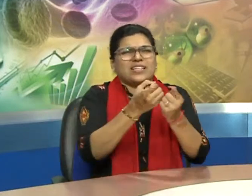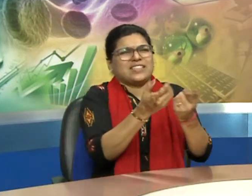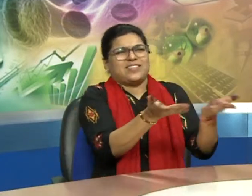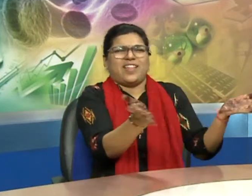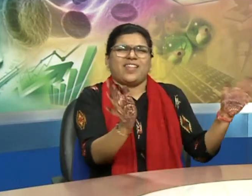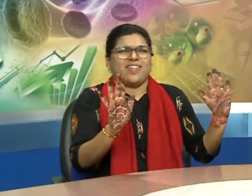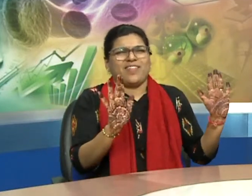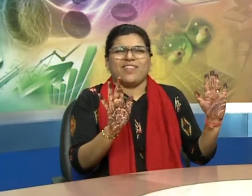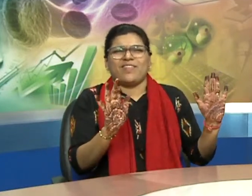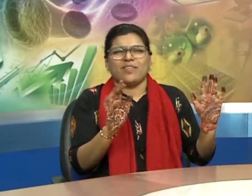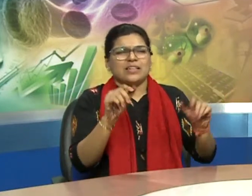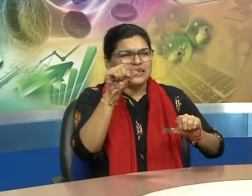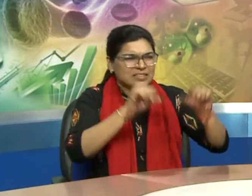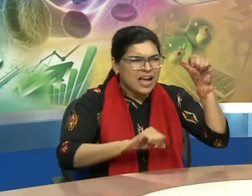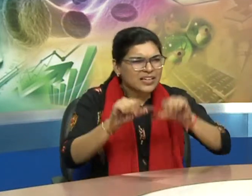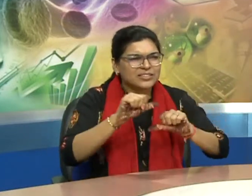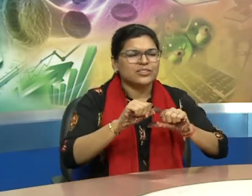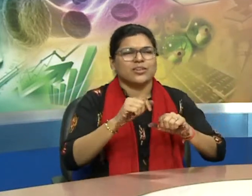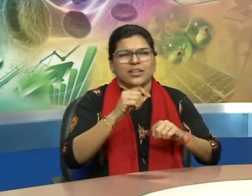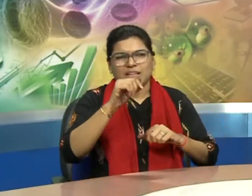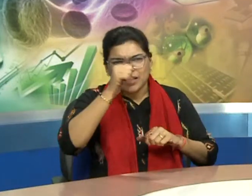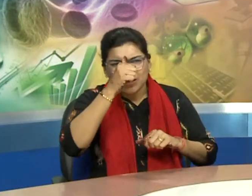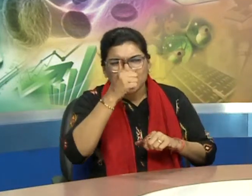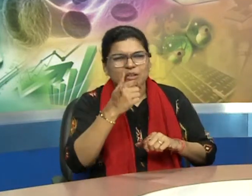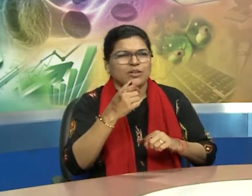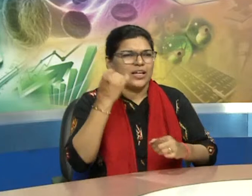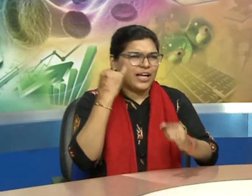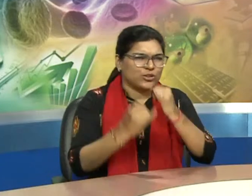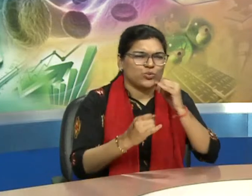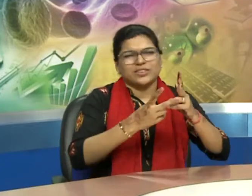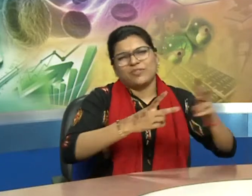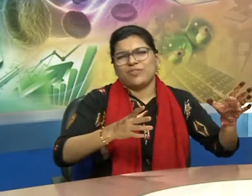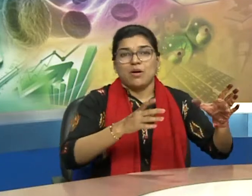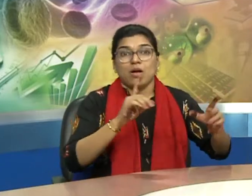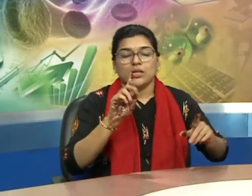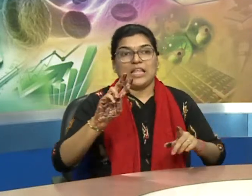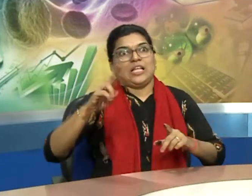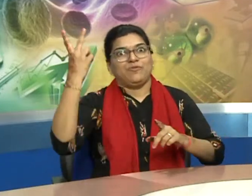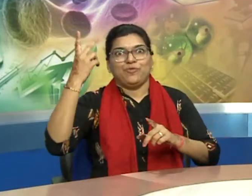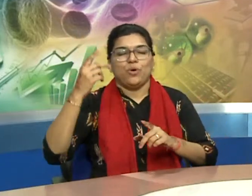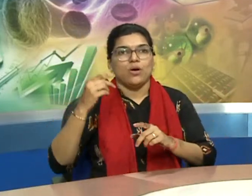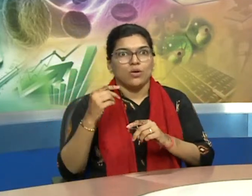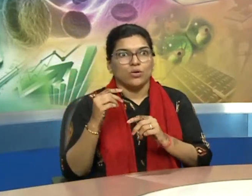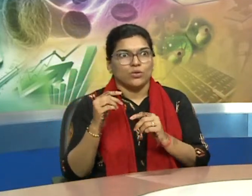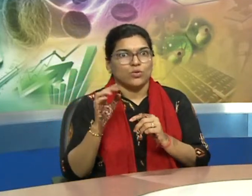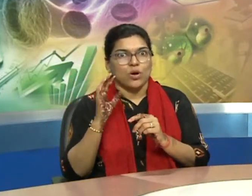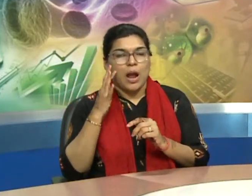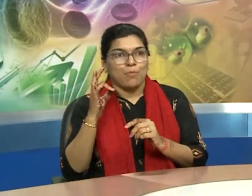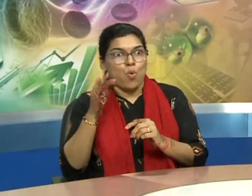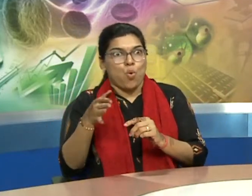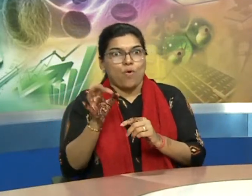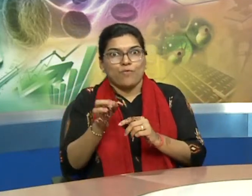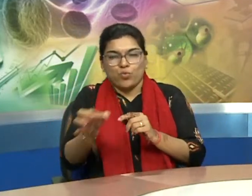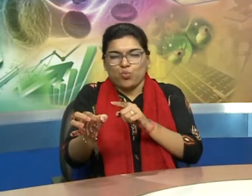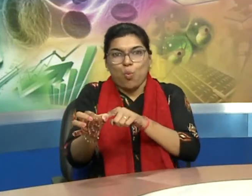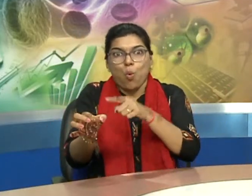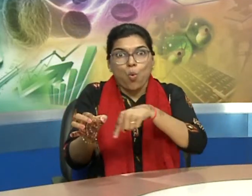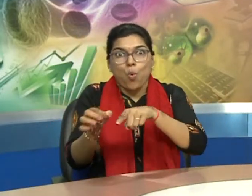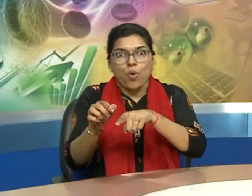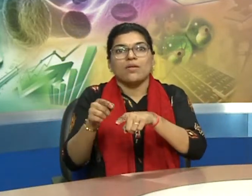library. So these are few examples. In other library,